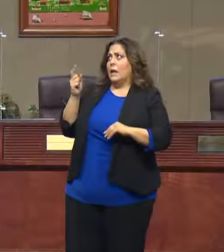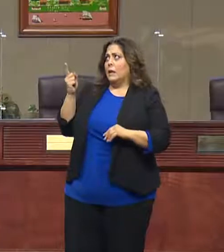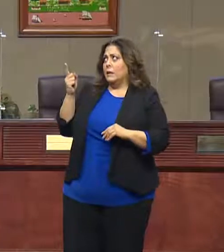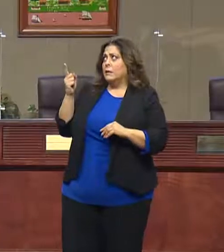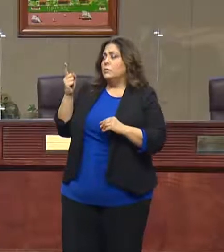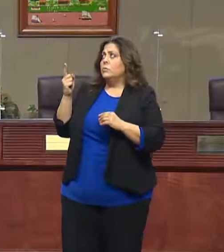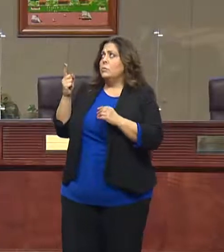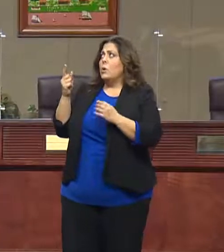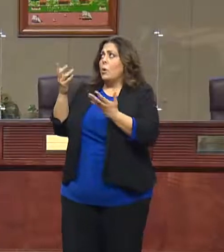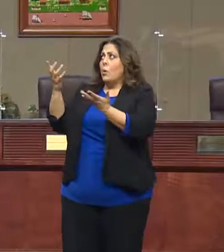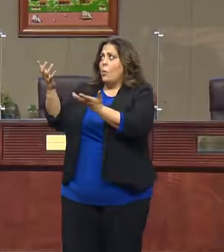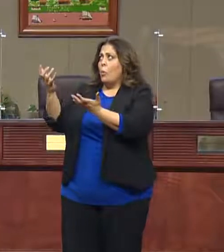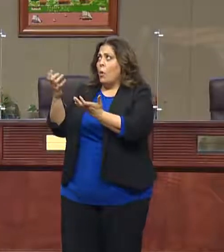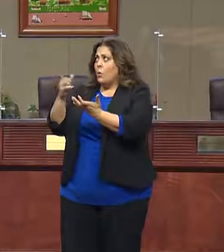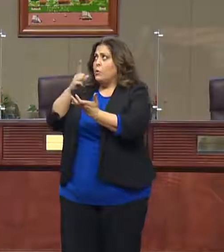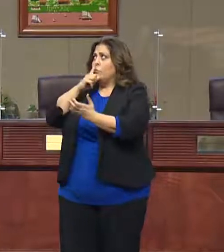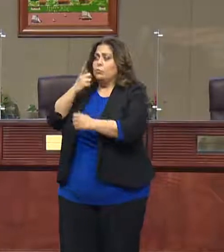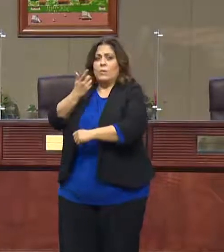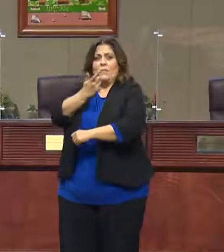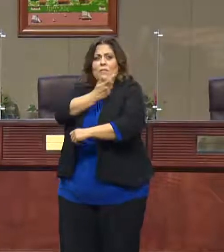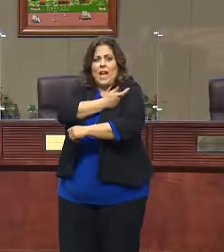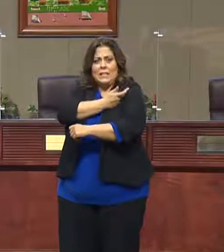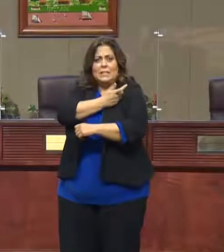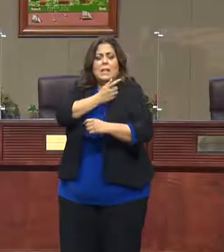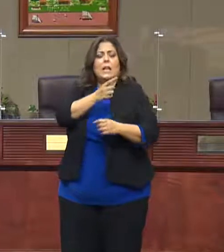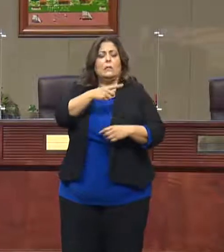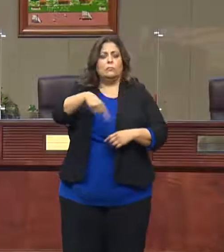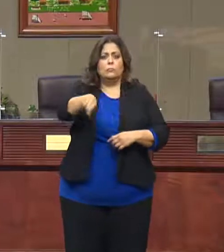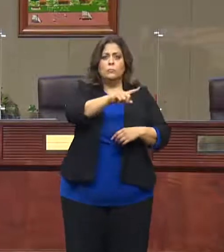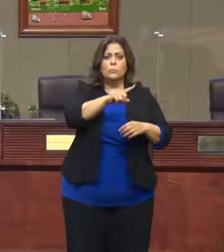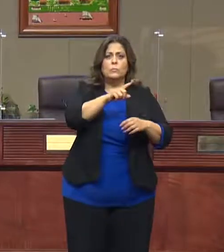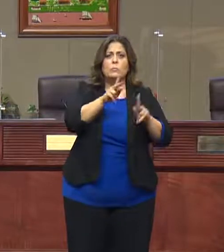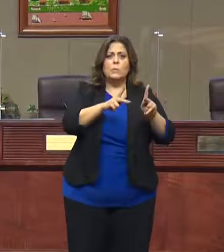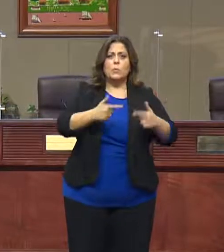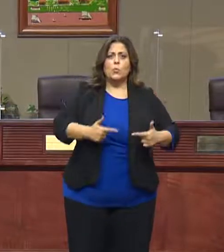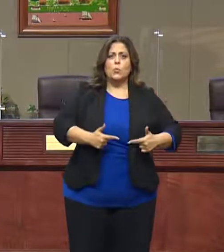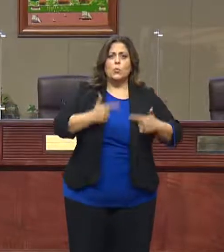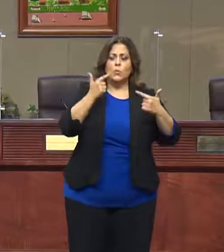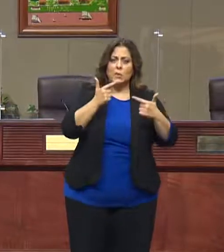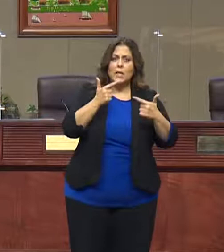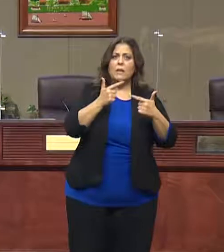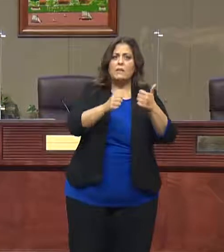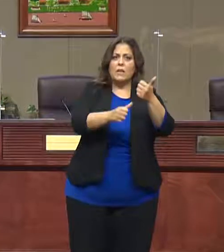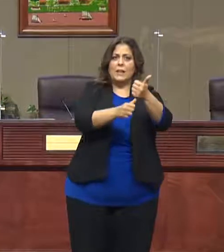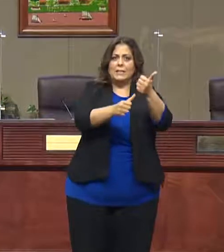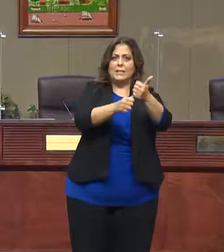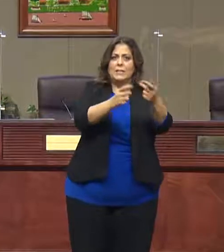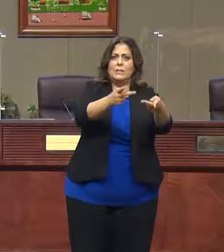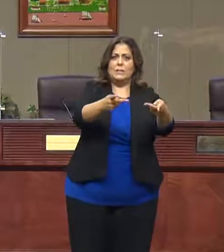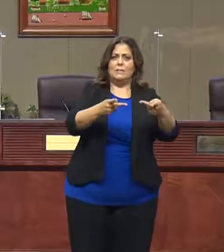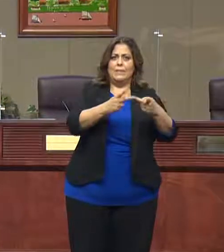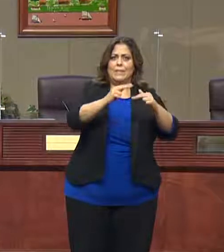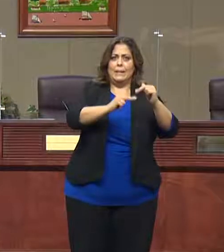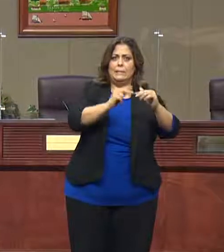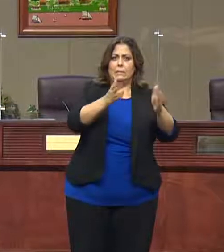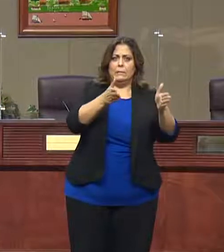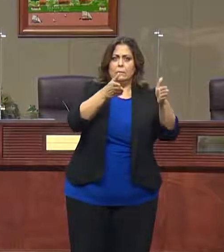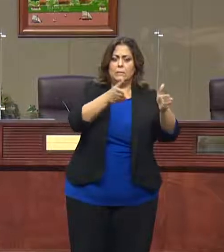vaccinate assisted living facilities. And I'm going to show you some of the data